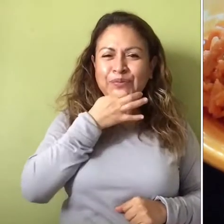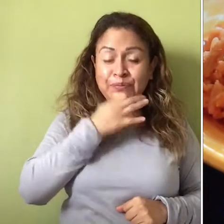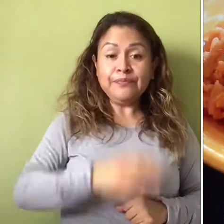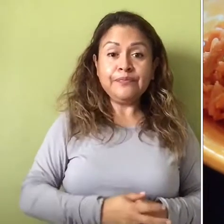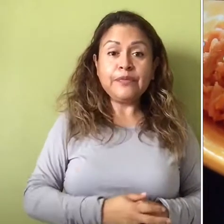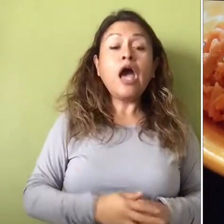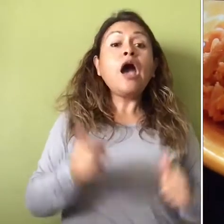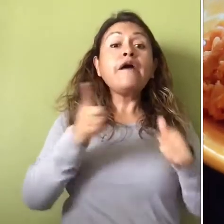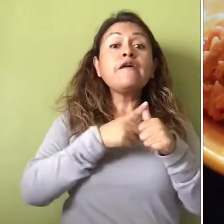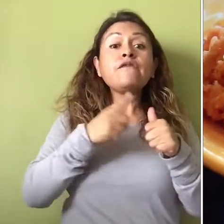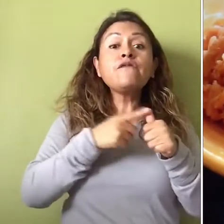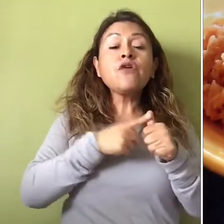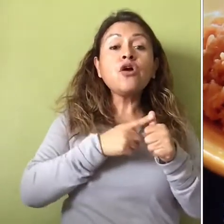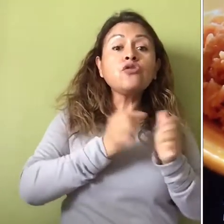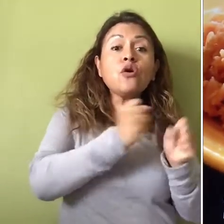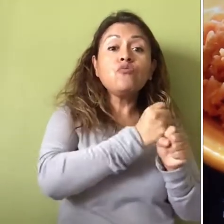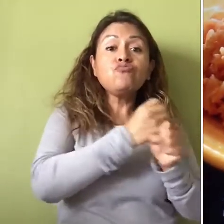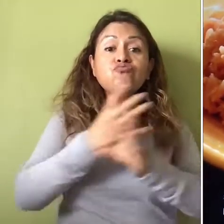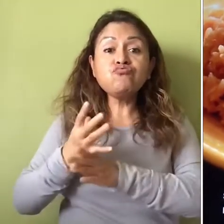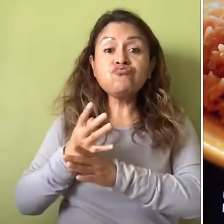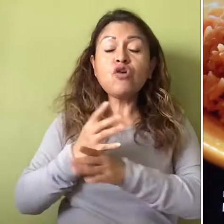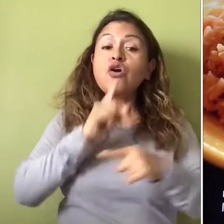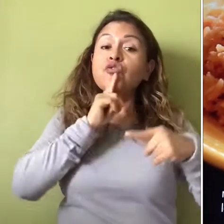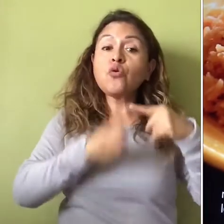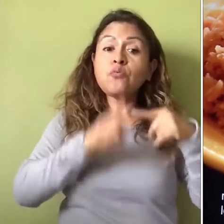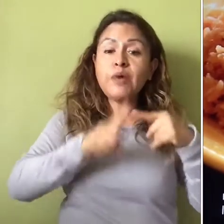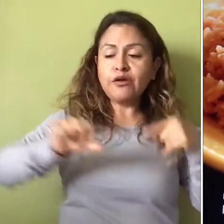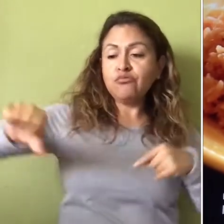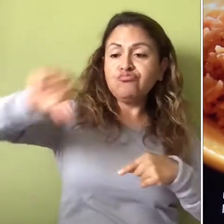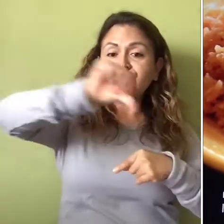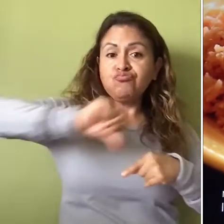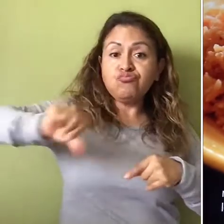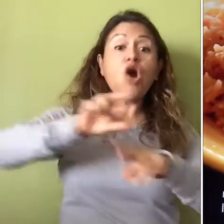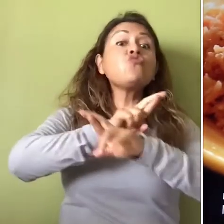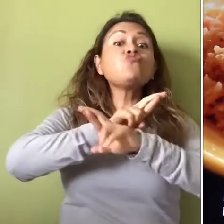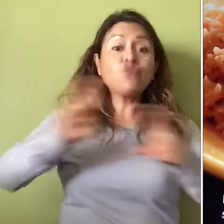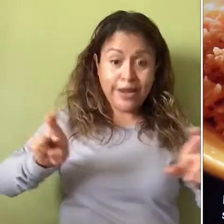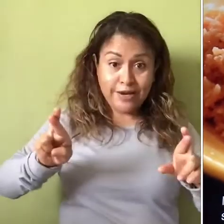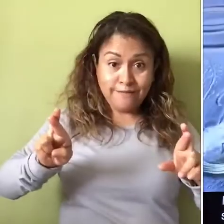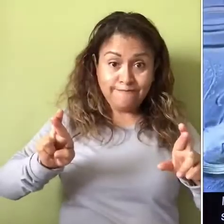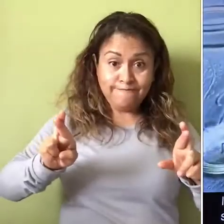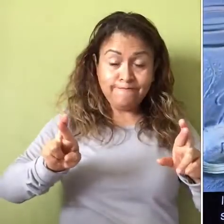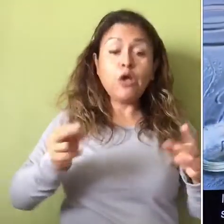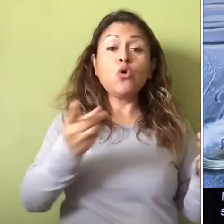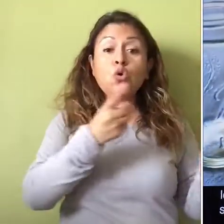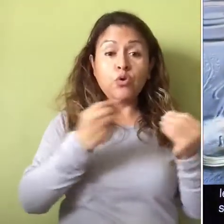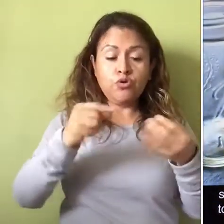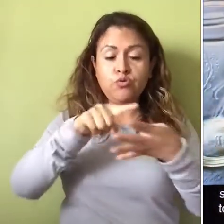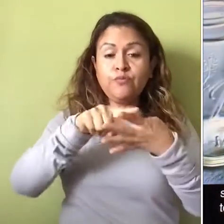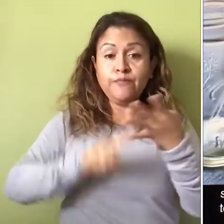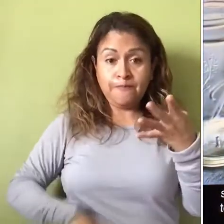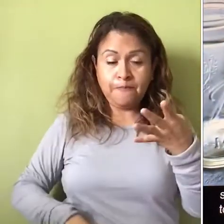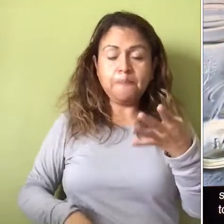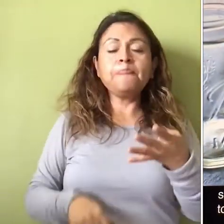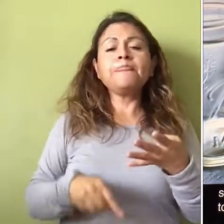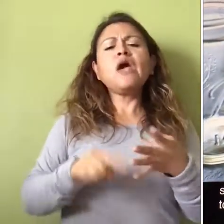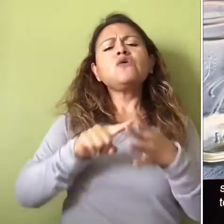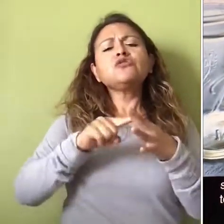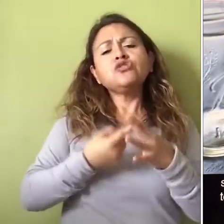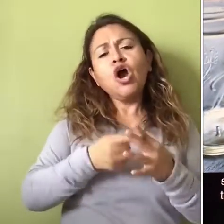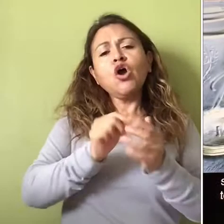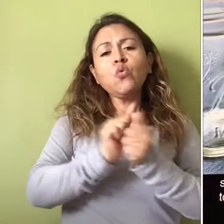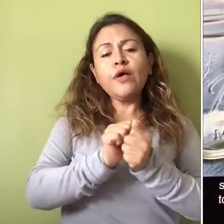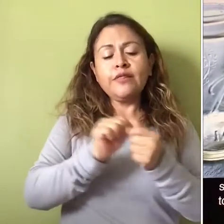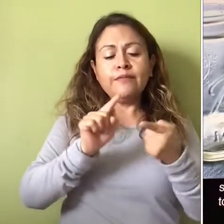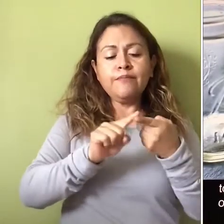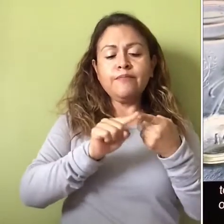thing we're going to need to do is get a tomato sauce ready for our rice. And to do this, we're just going to need a few ingredients. I'm going to start off with my